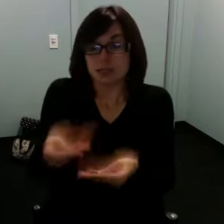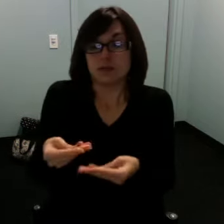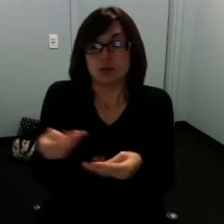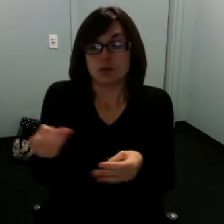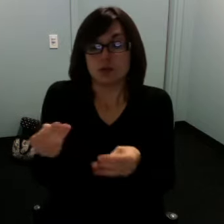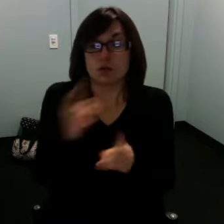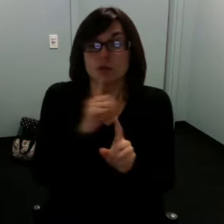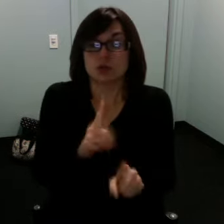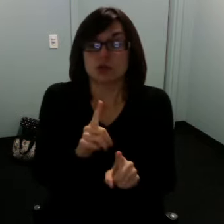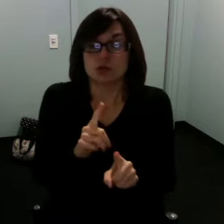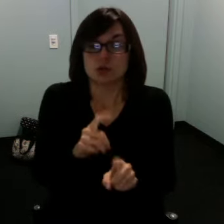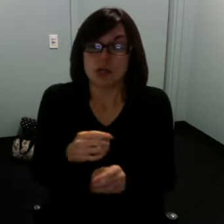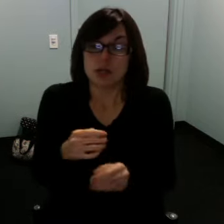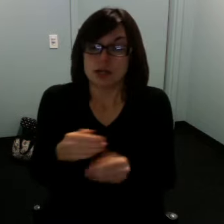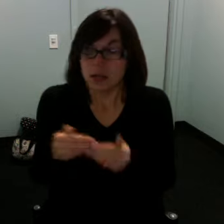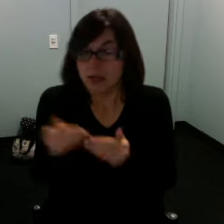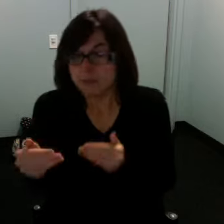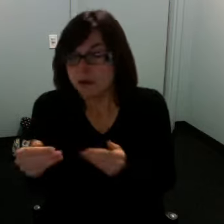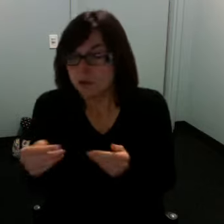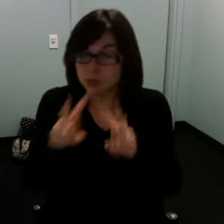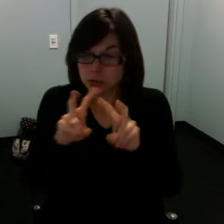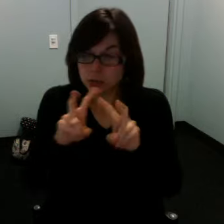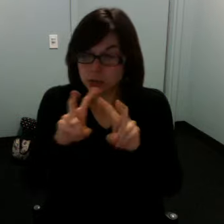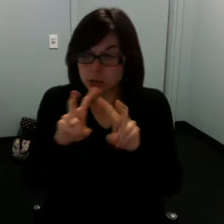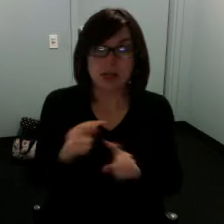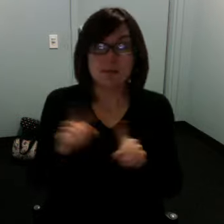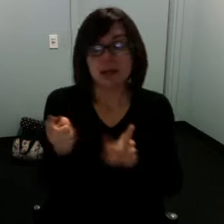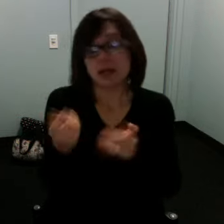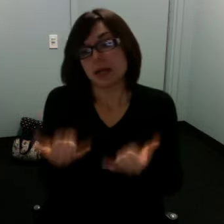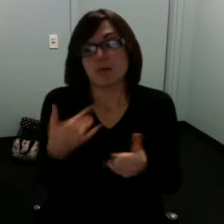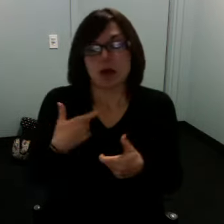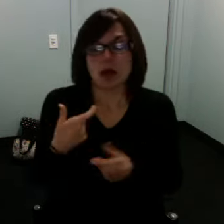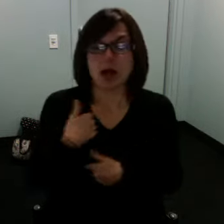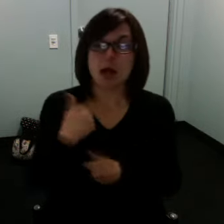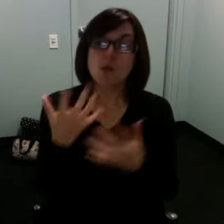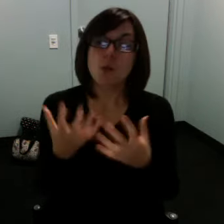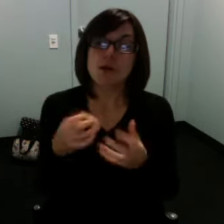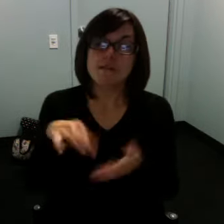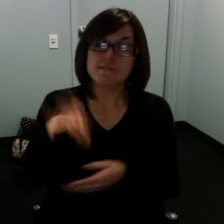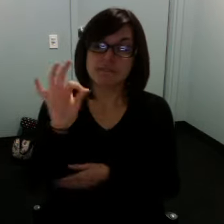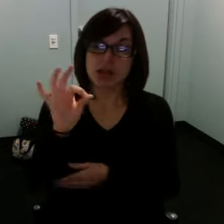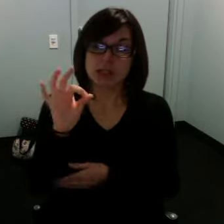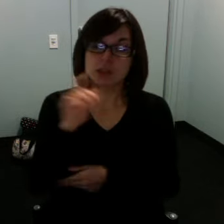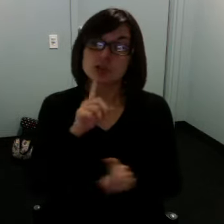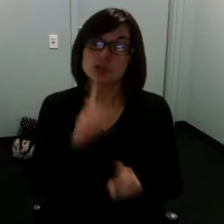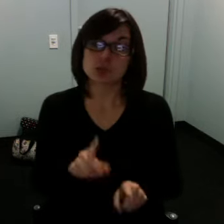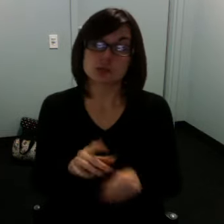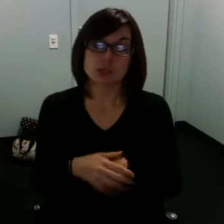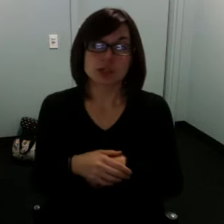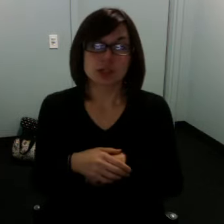we find the solution if the only thing we're given is the set of linear equations. By the way, before we go